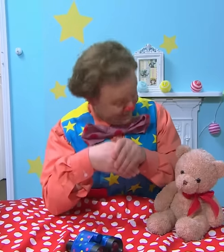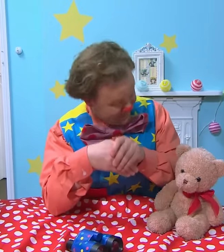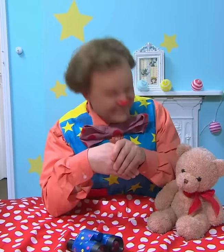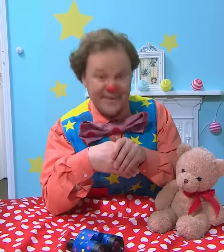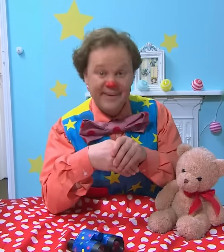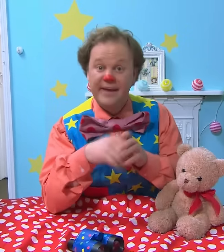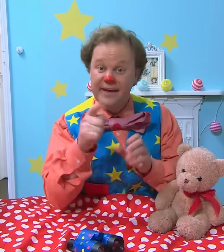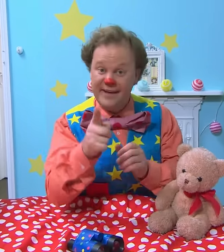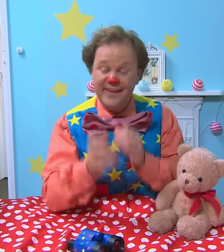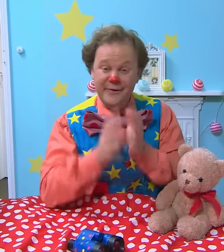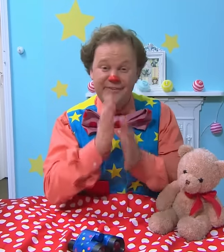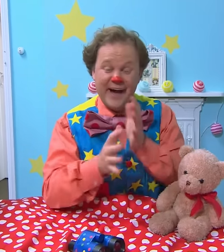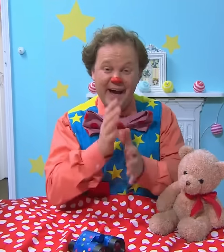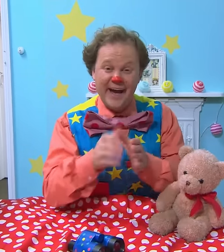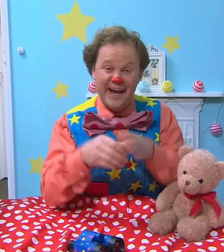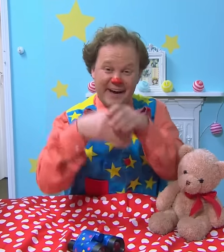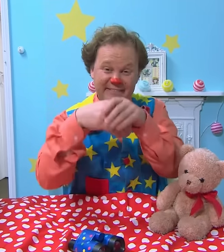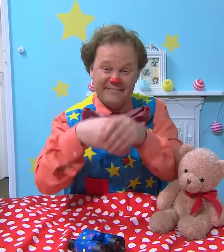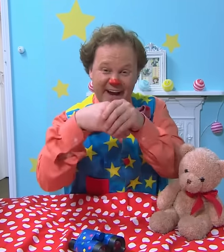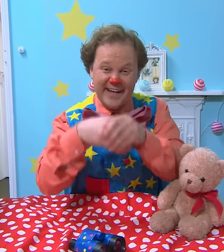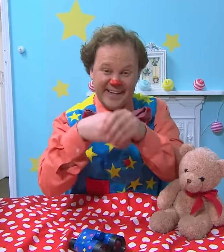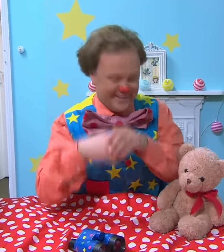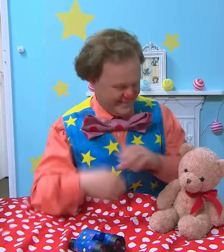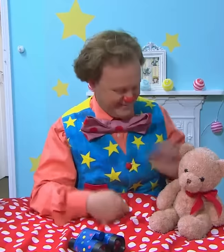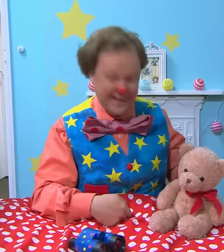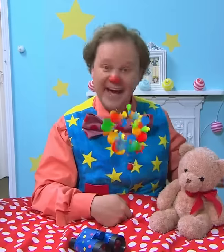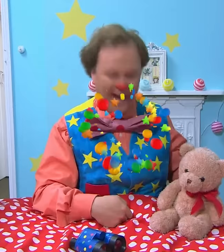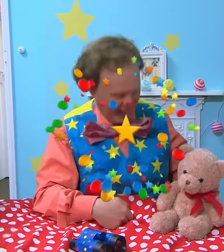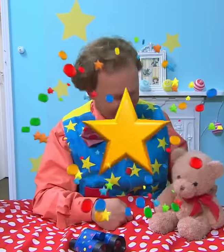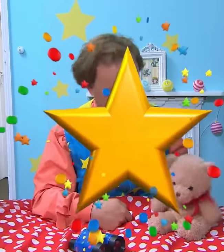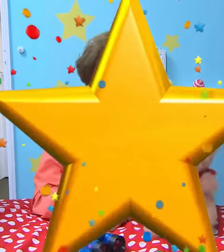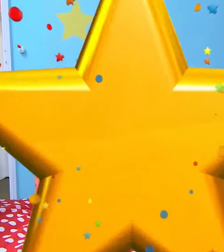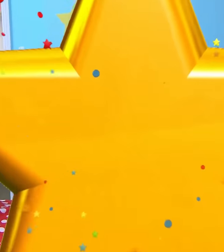Friends. You sign friends. Where were they?